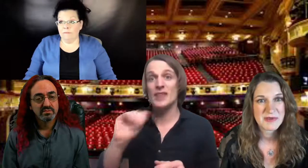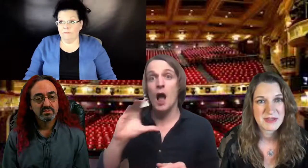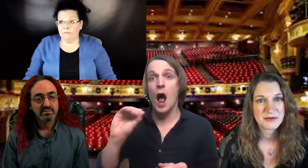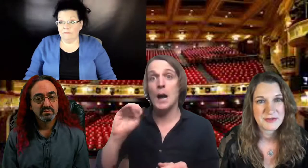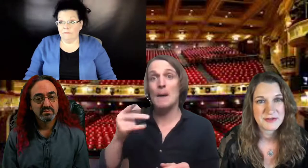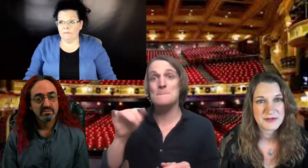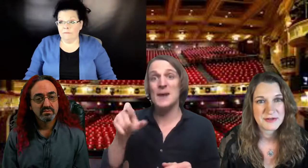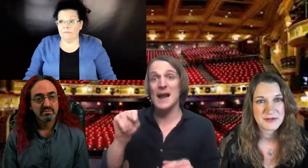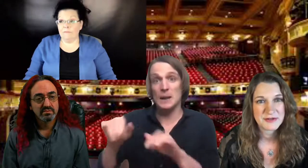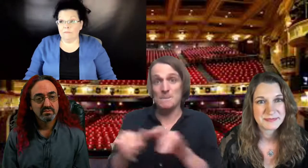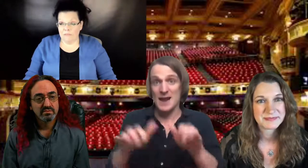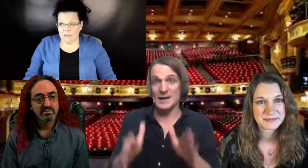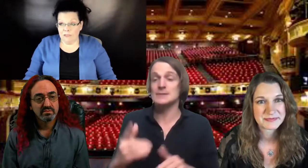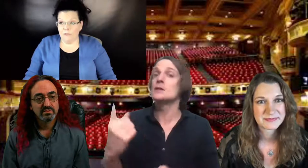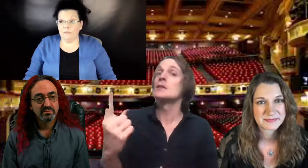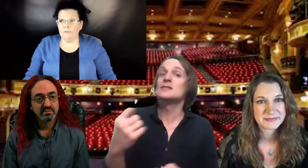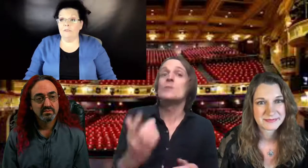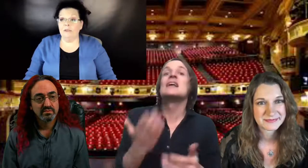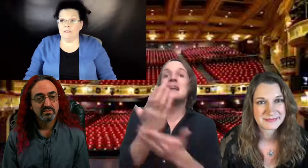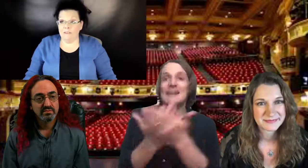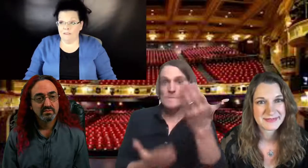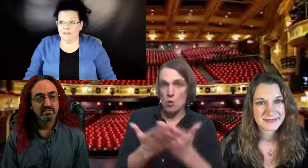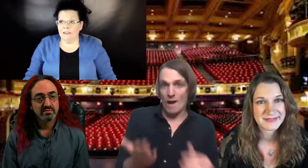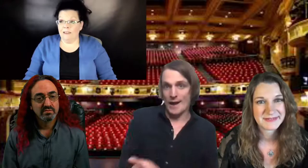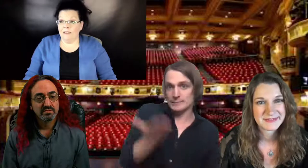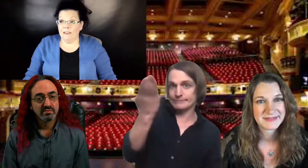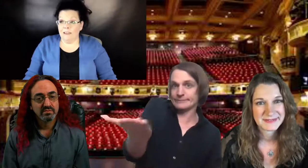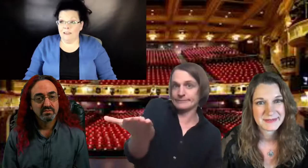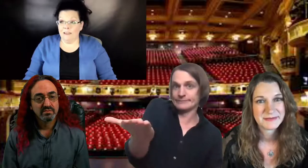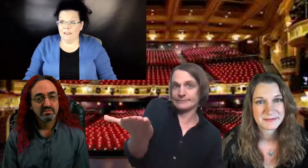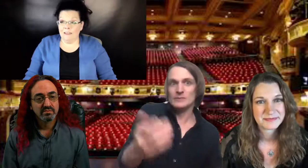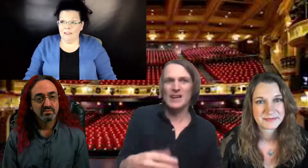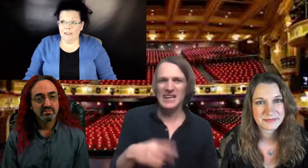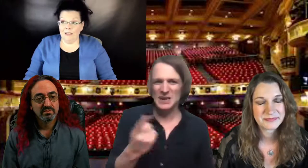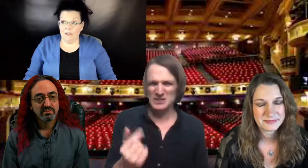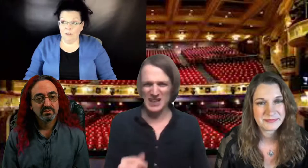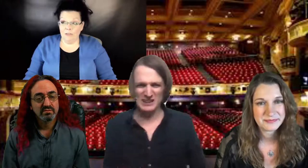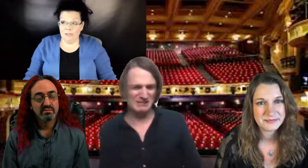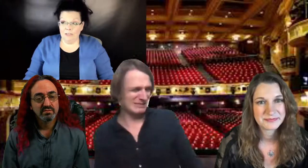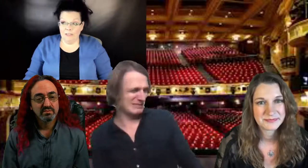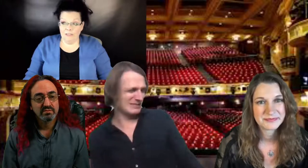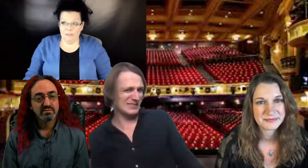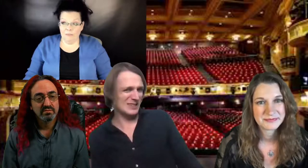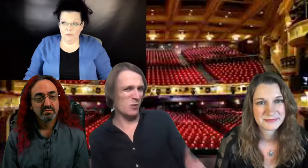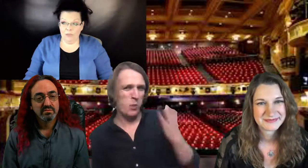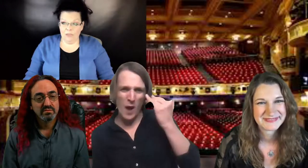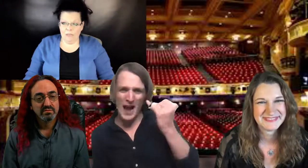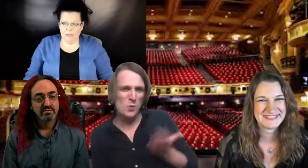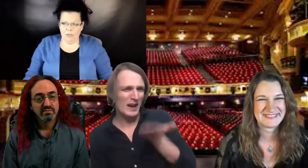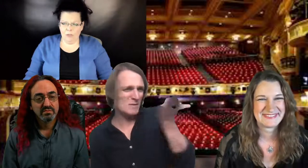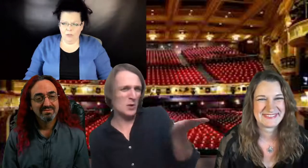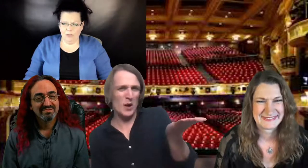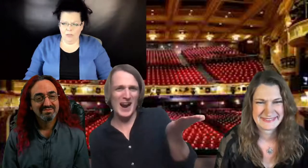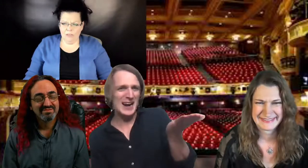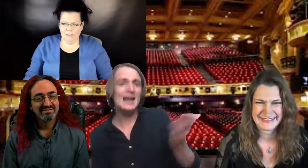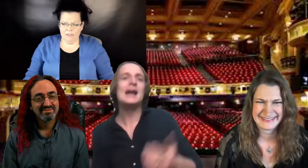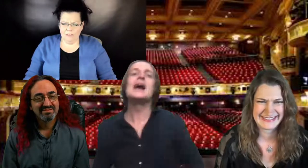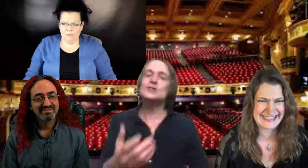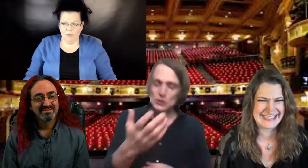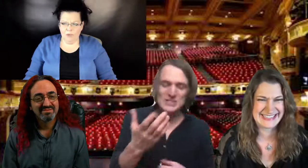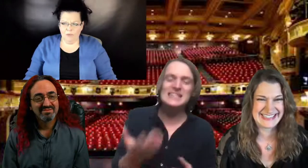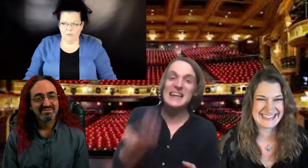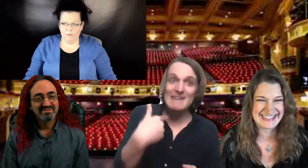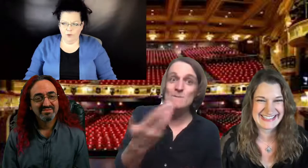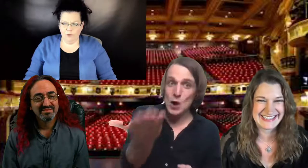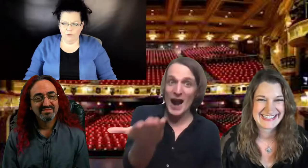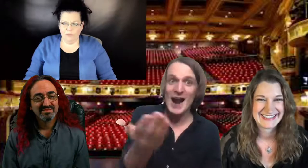up the piano arrangement. Yeah. Thank you. Yes. And then I, you know, I handed, and they were looking at me like, why are you handing this to me?